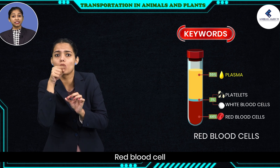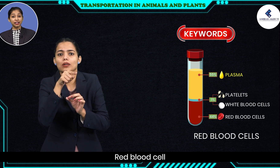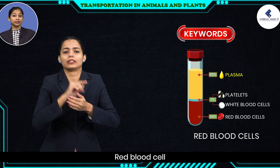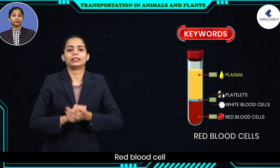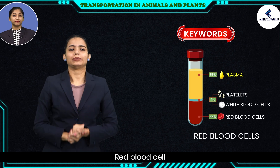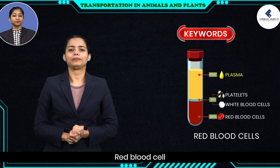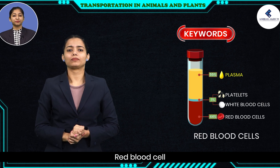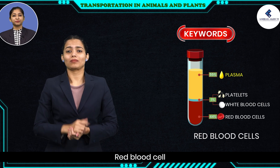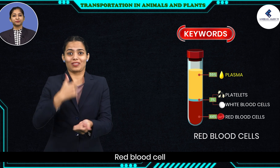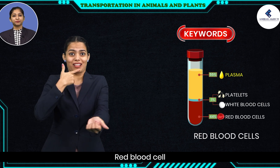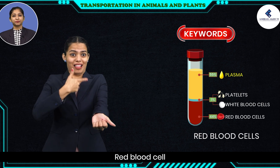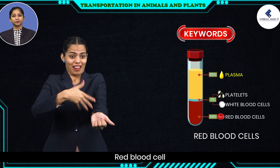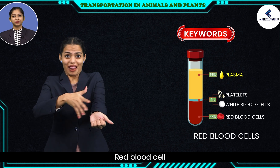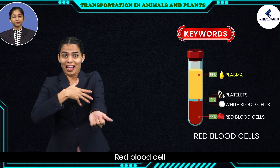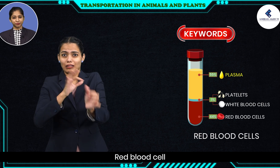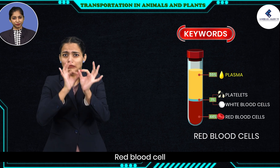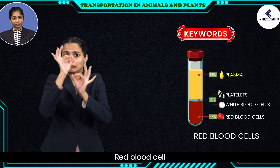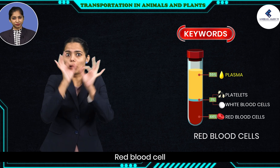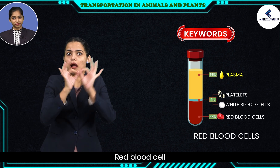red blood cell,